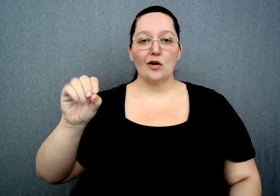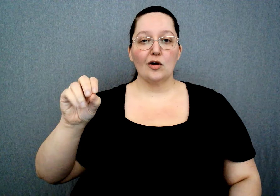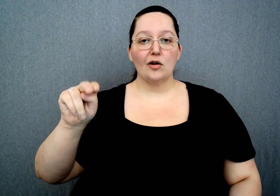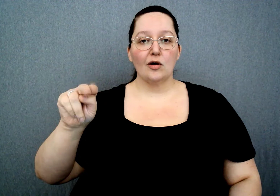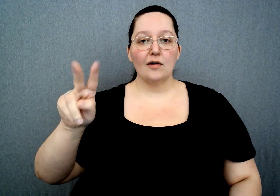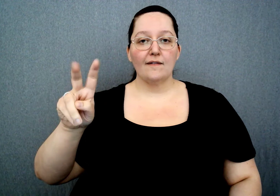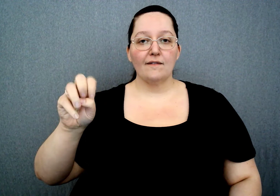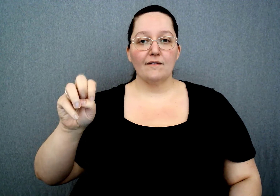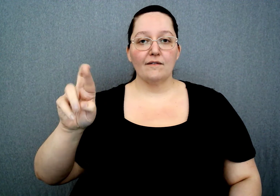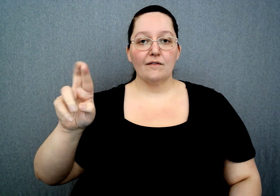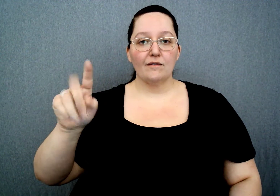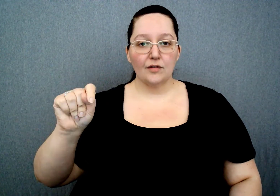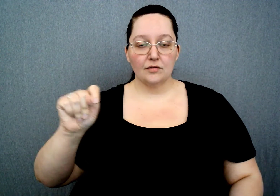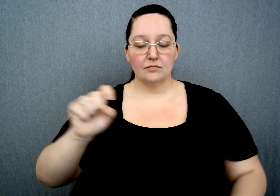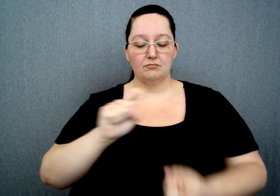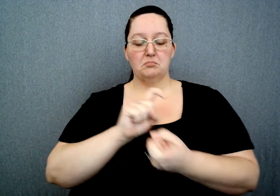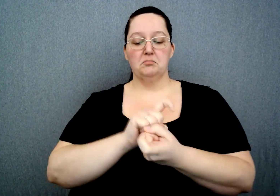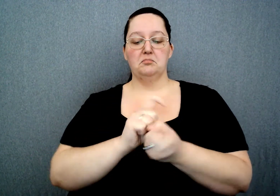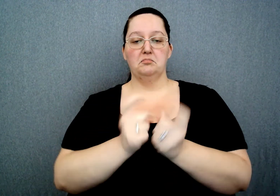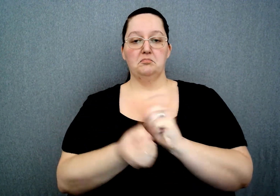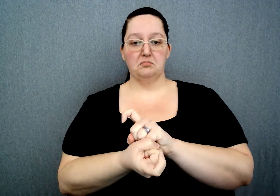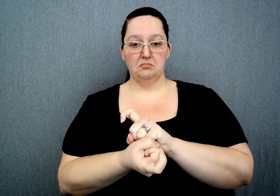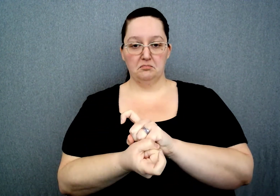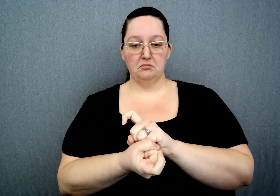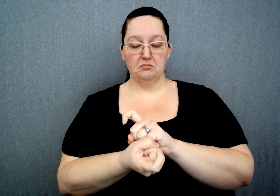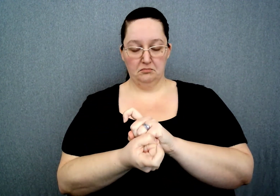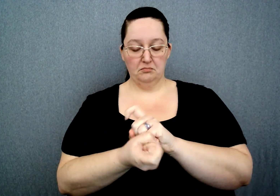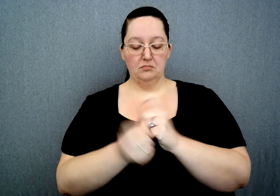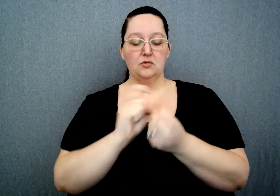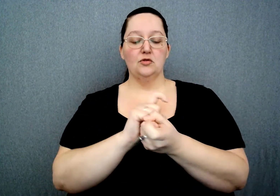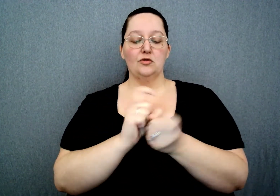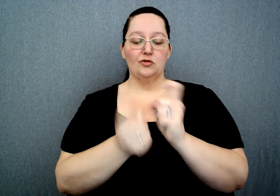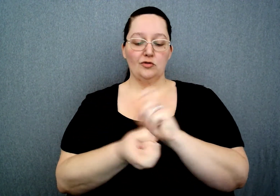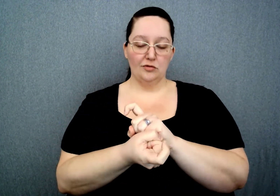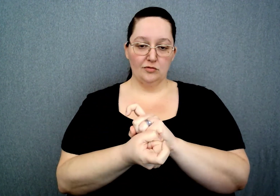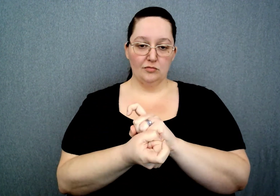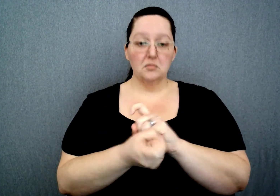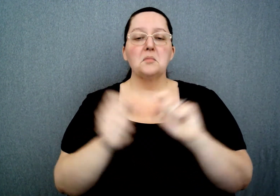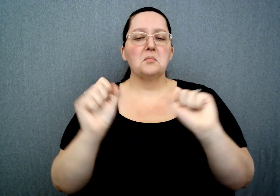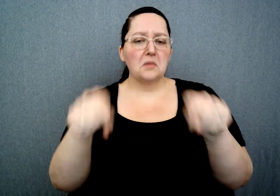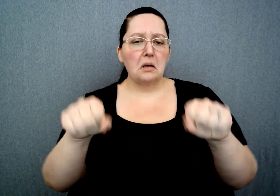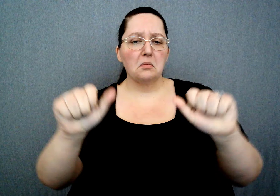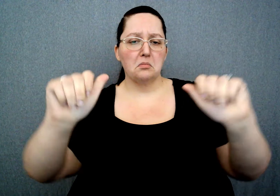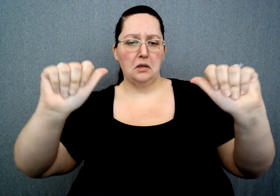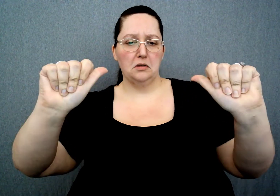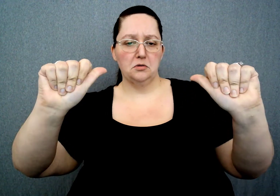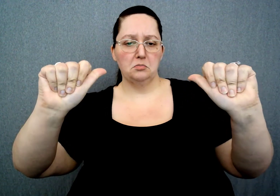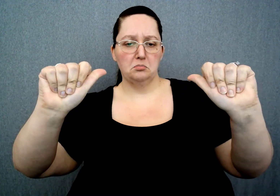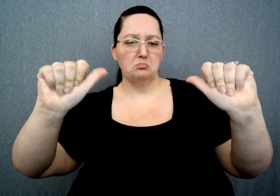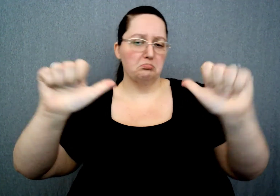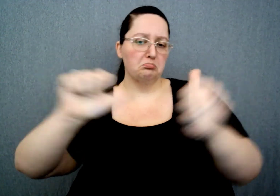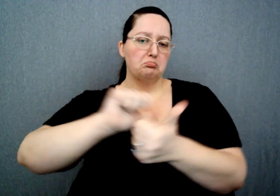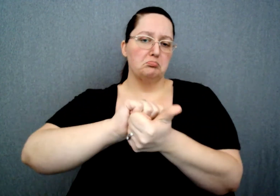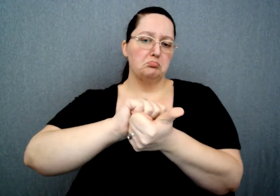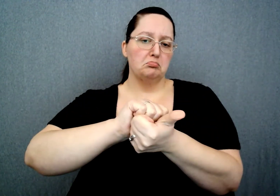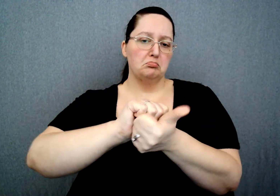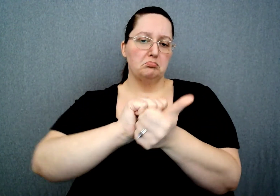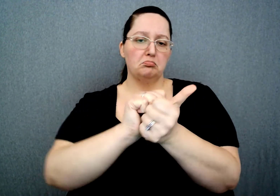This can also mean to convert, change, or convert. You can also use open A's if you don't want to use the